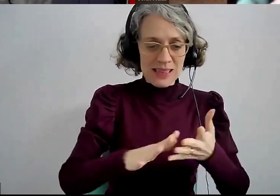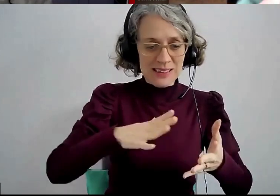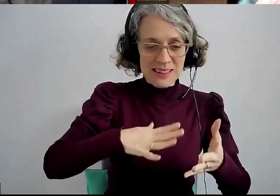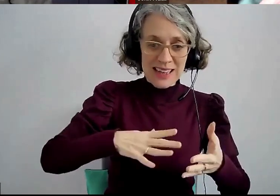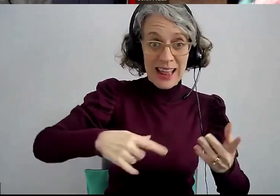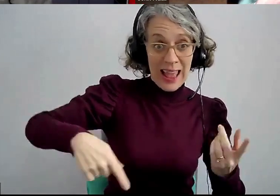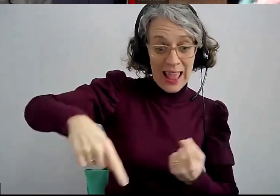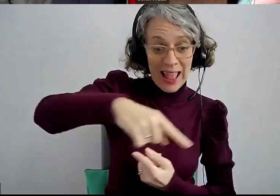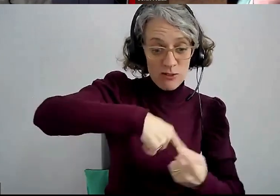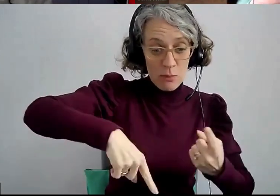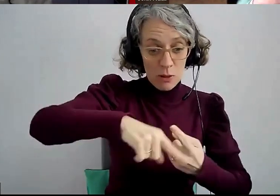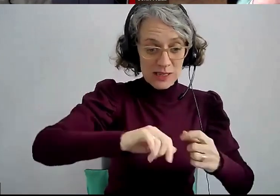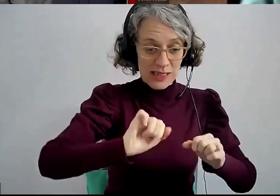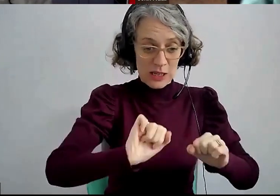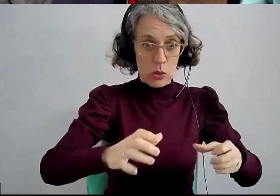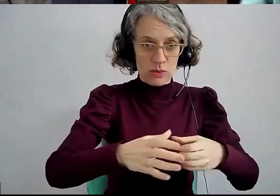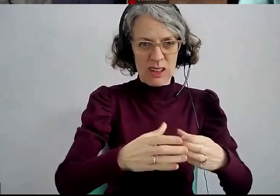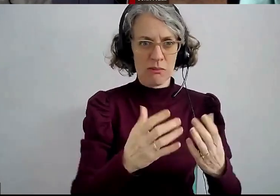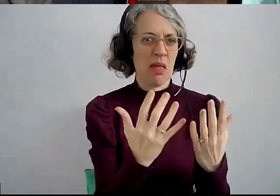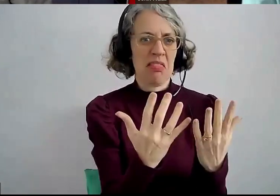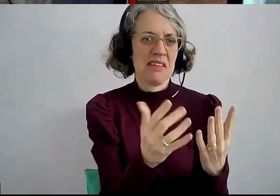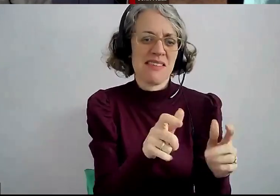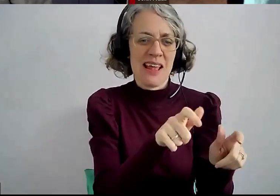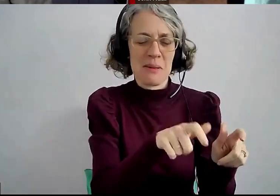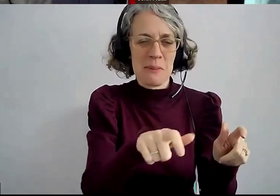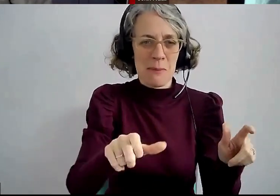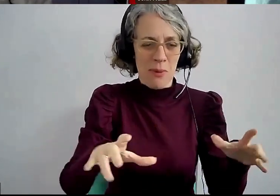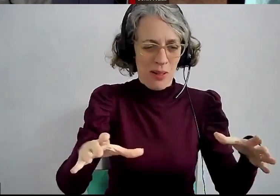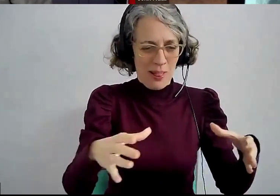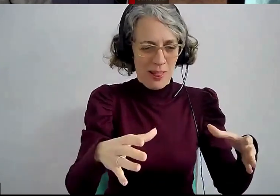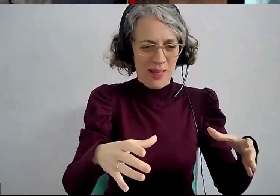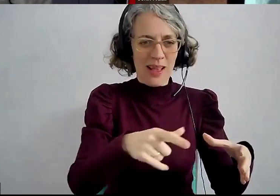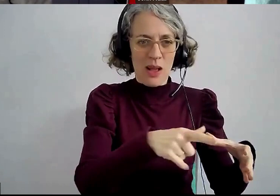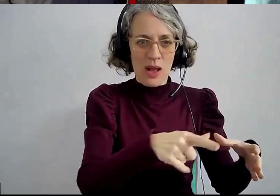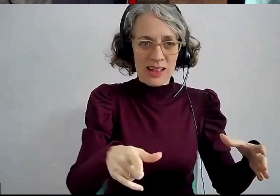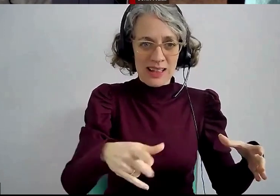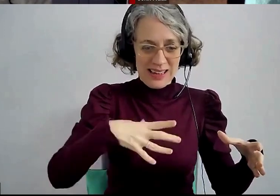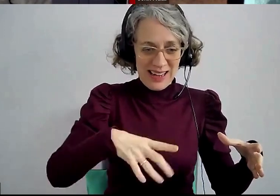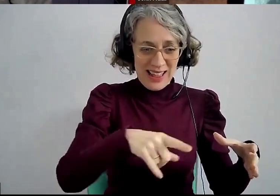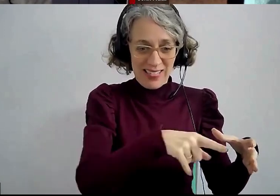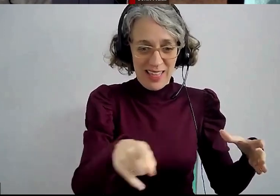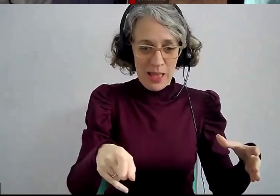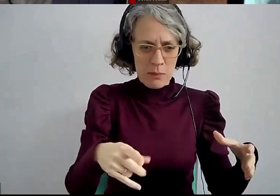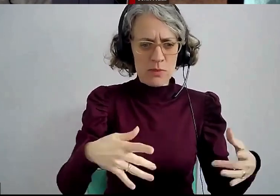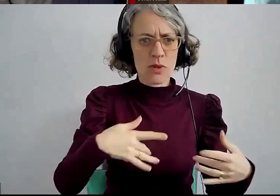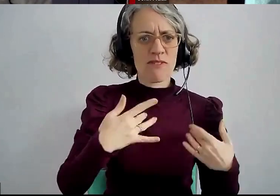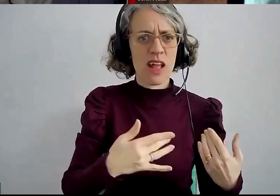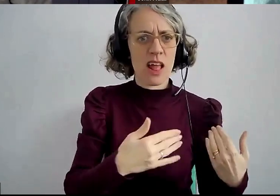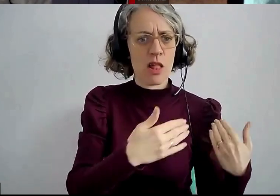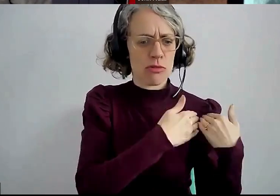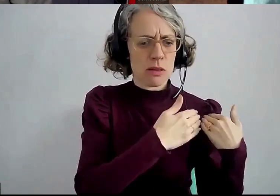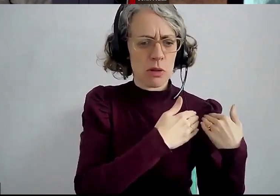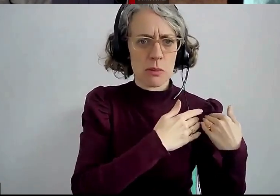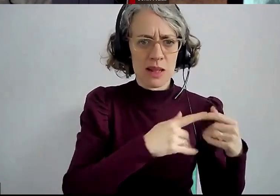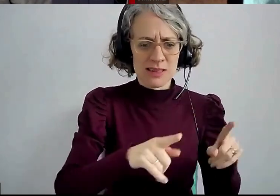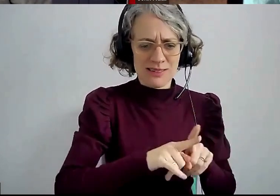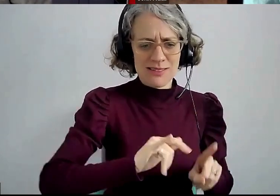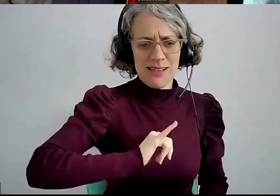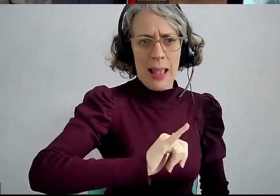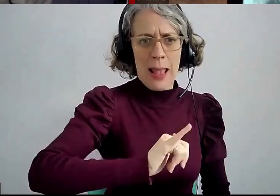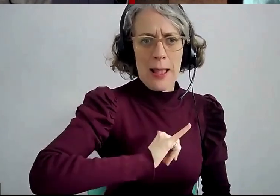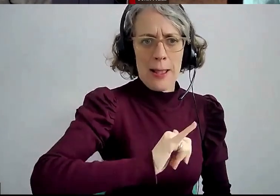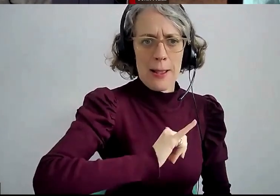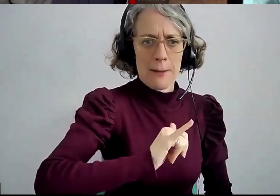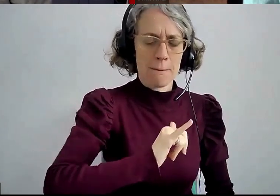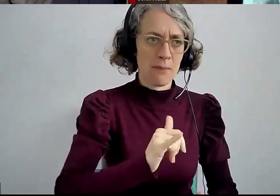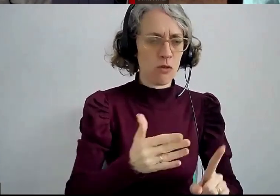all those 10 people, to feel as much responsibility as you do for achieving